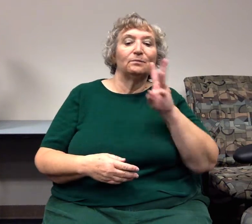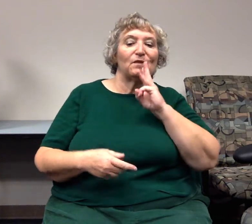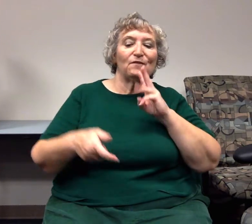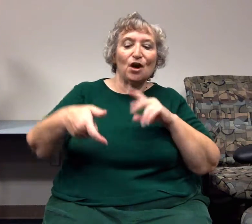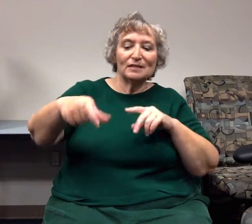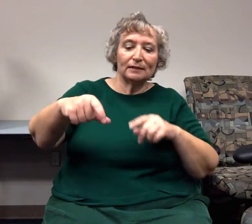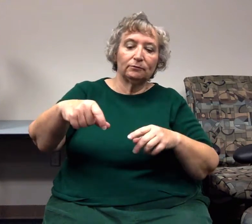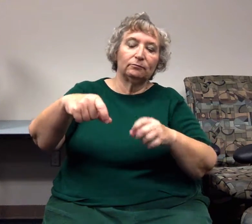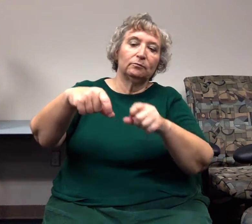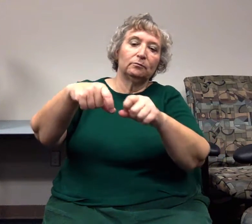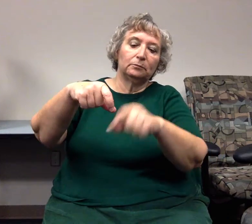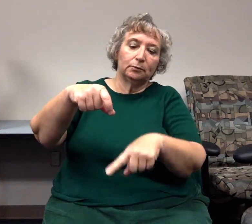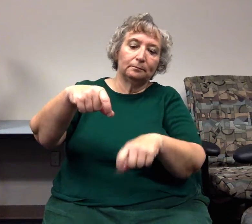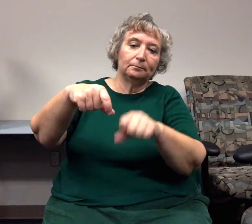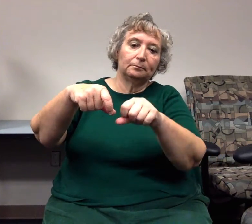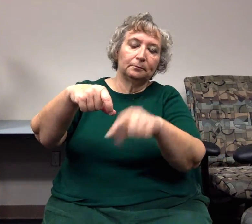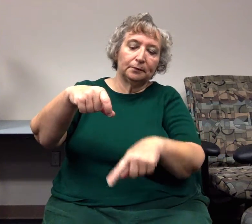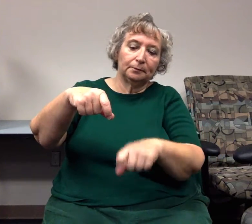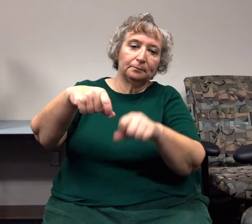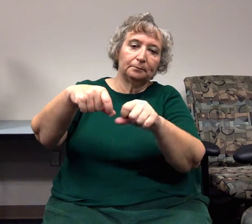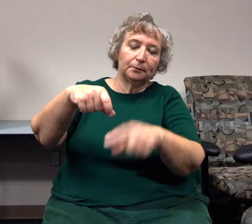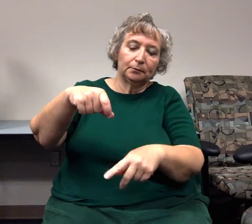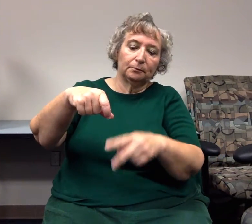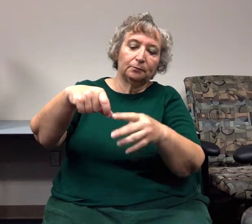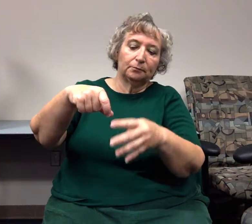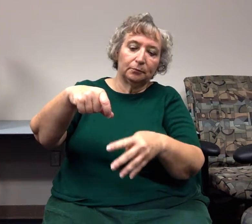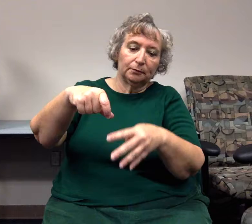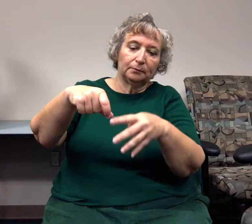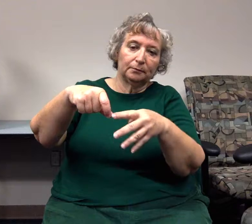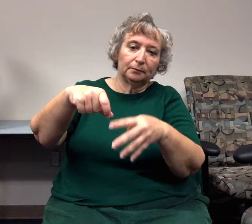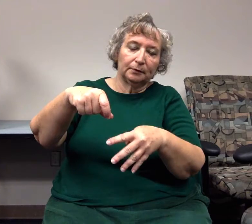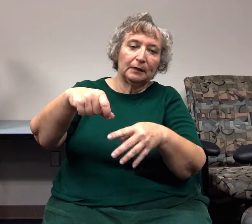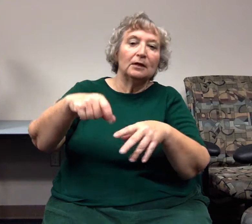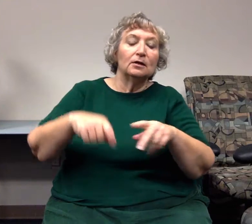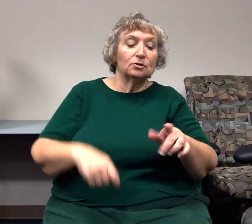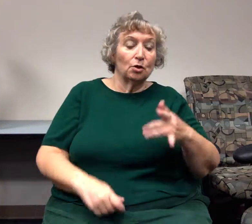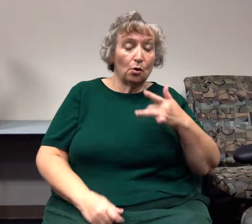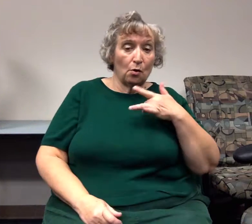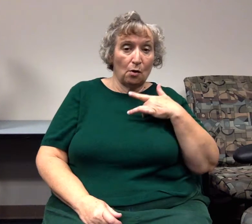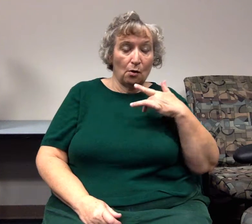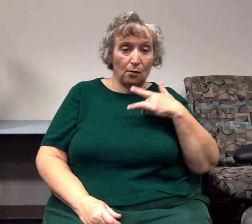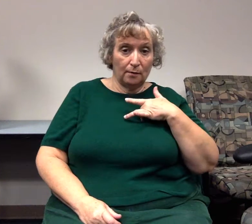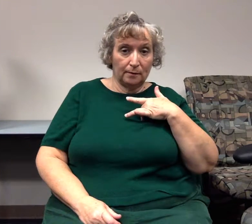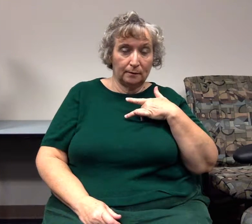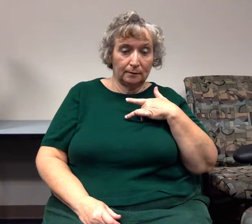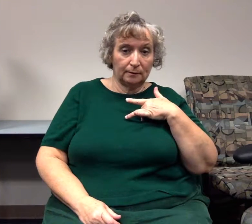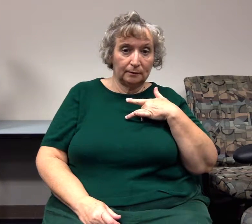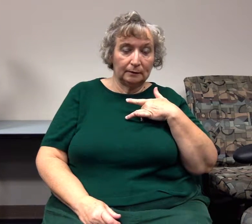faucet. So the heart is very special in that it has 4